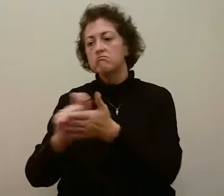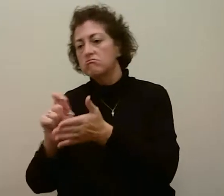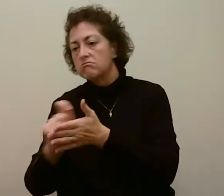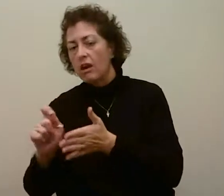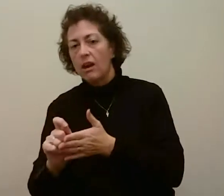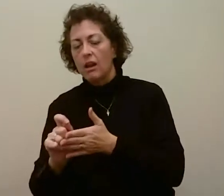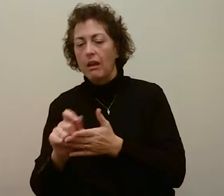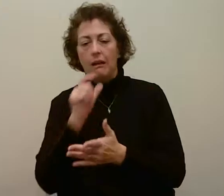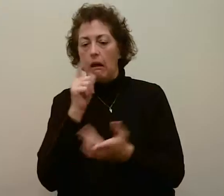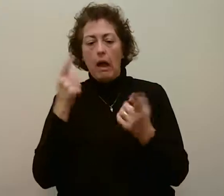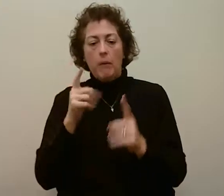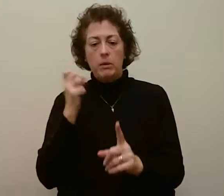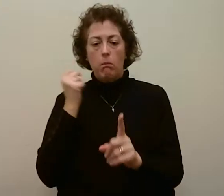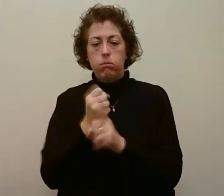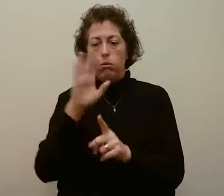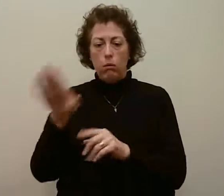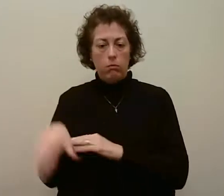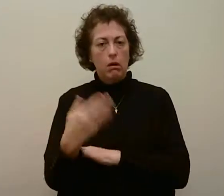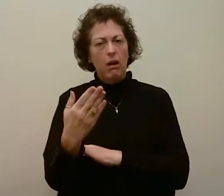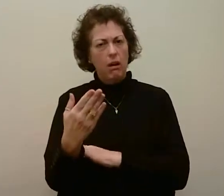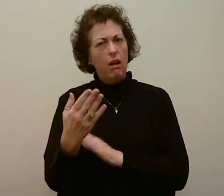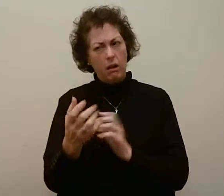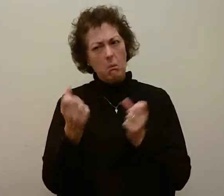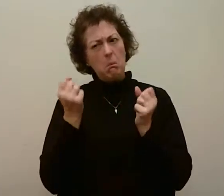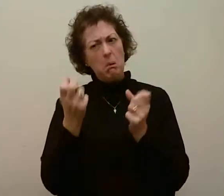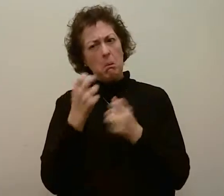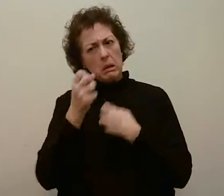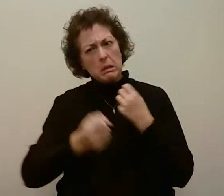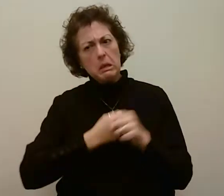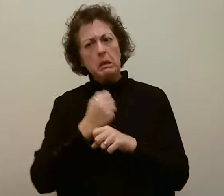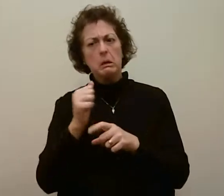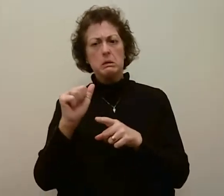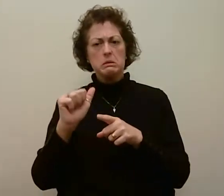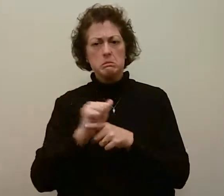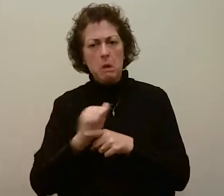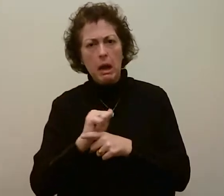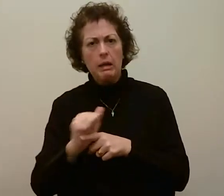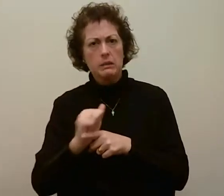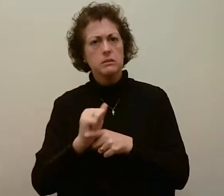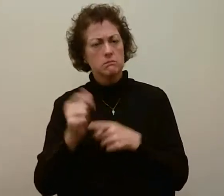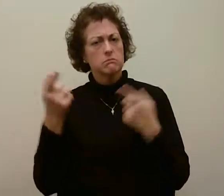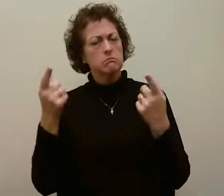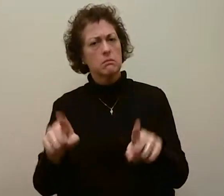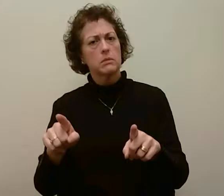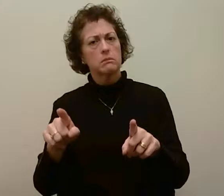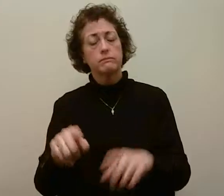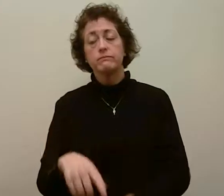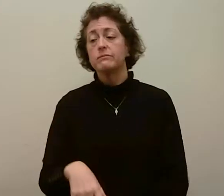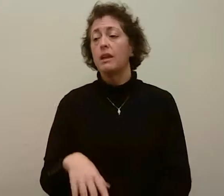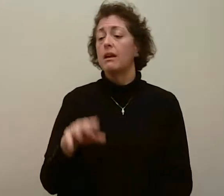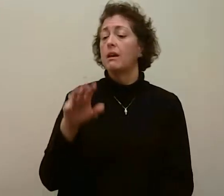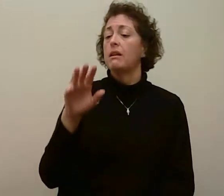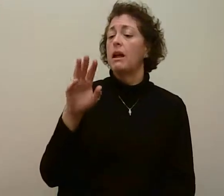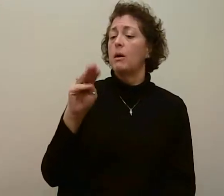deliberate work and practice. Now, according to Moses Mercer, at least 6 to 10 years of